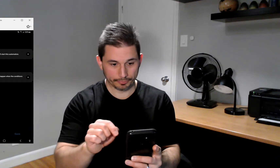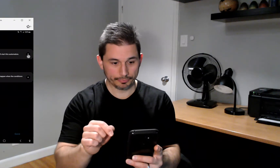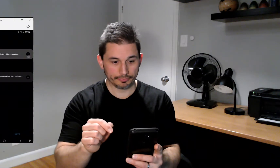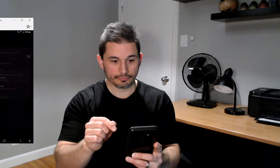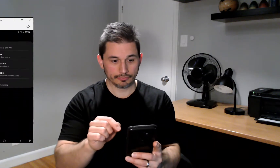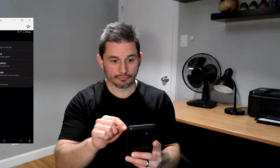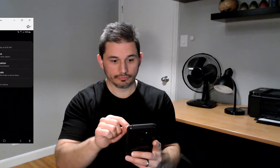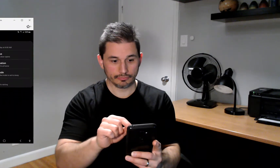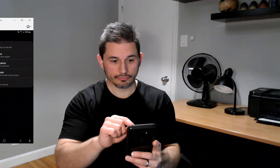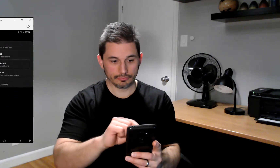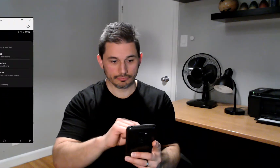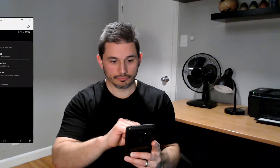So automation.